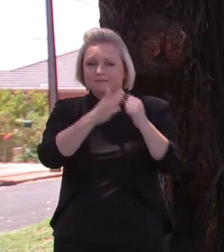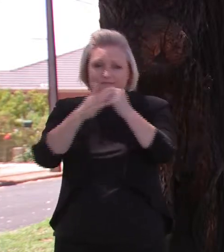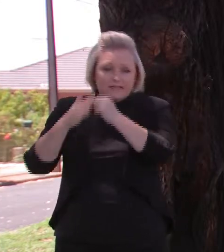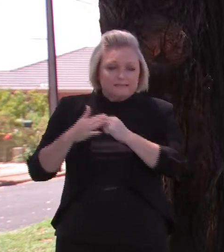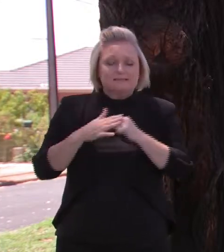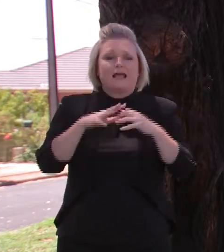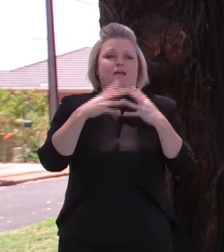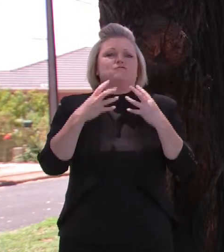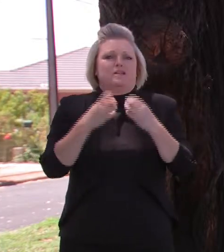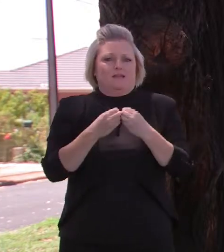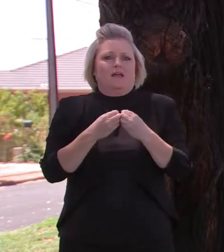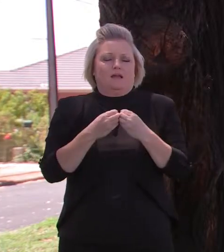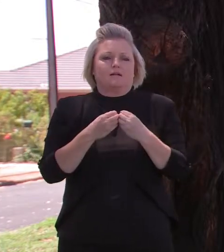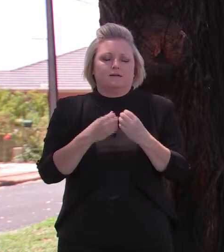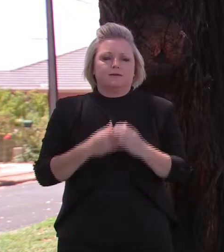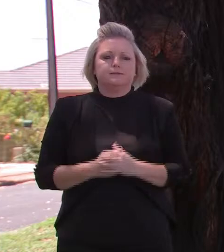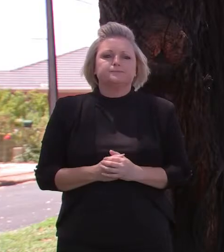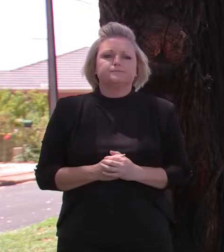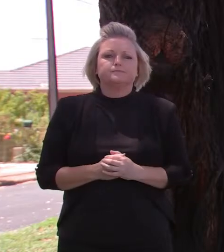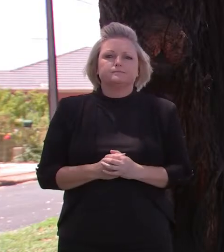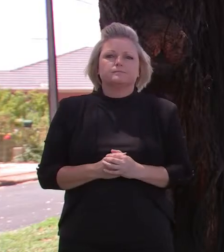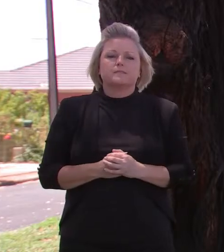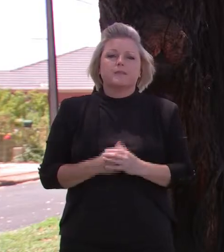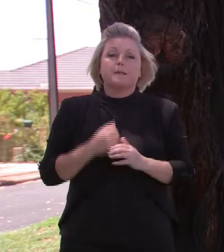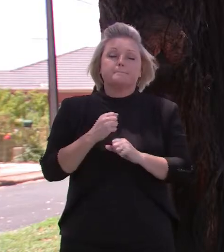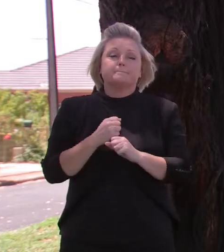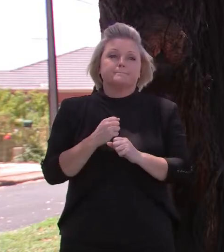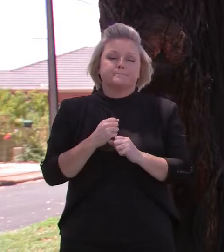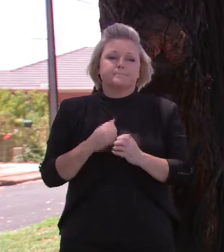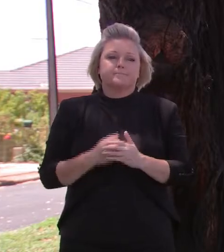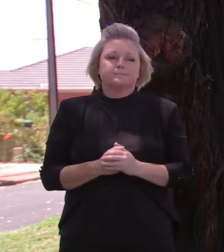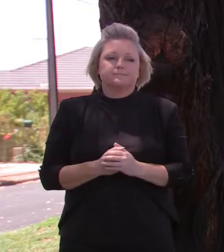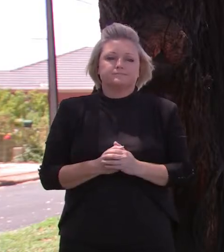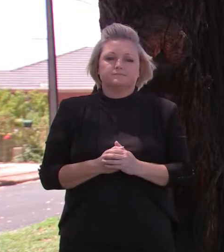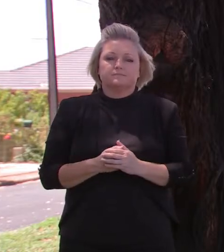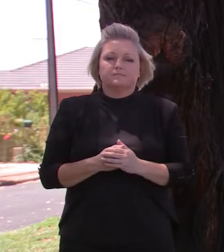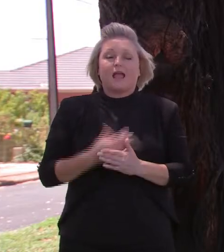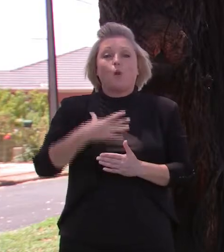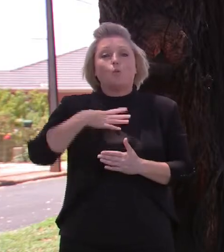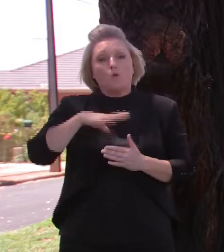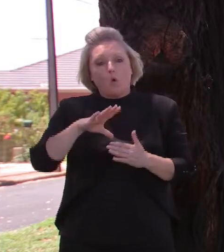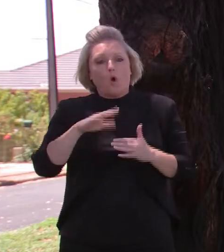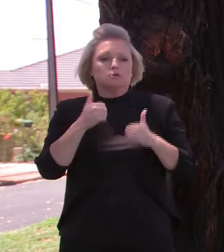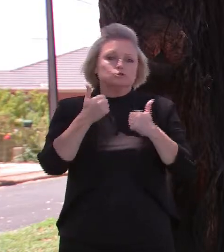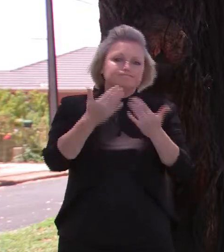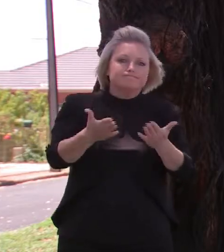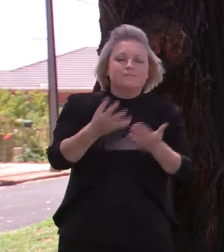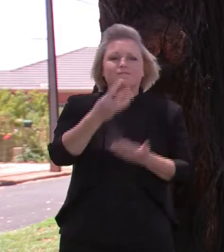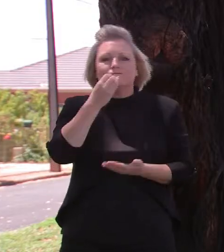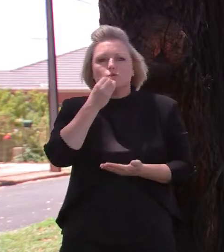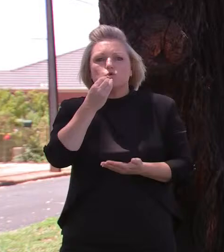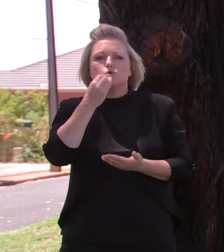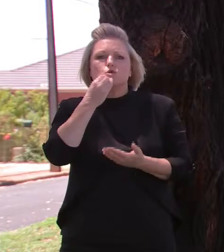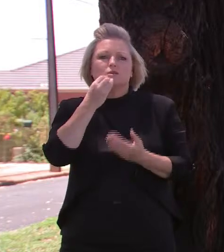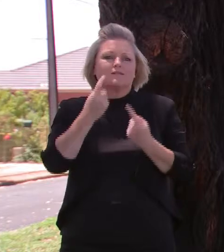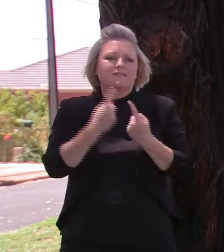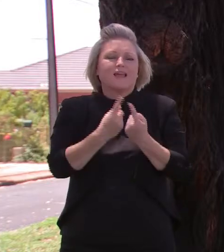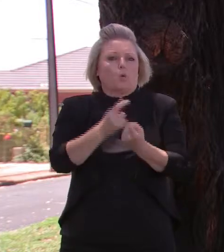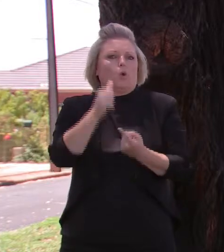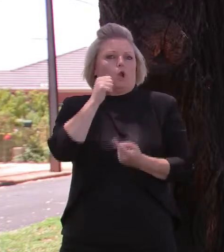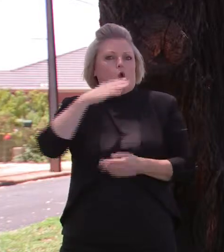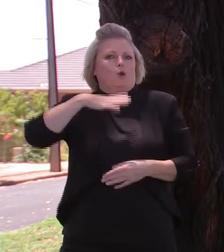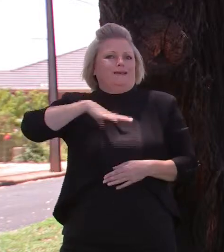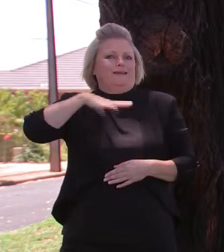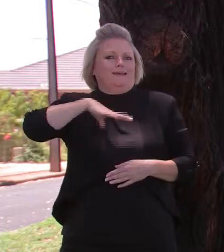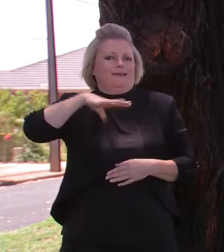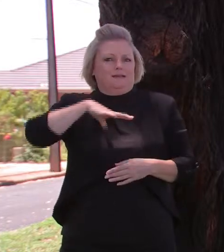put into a safe order, and of course making sure that we can deal with some of the food security issues which are presenting themselves at the moment.